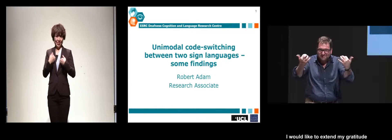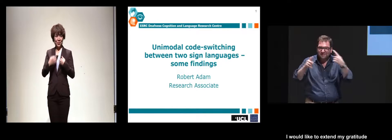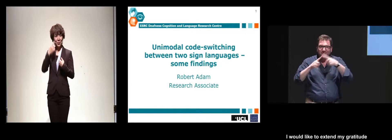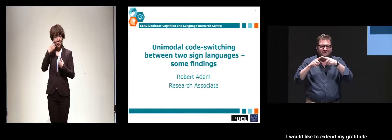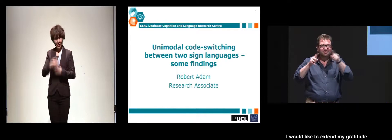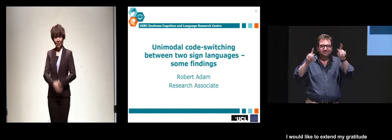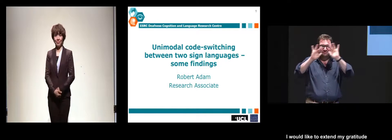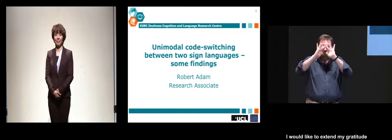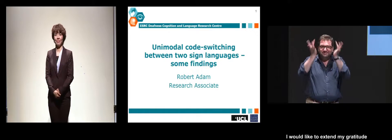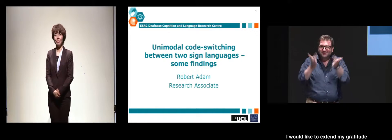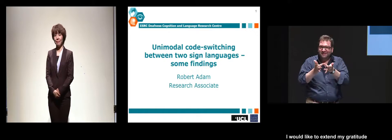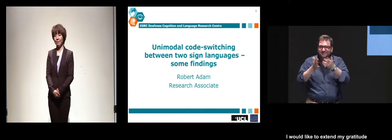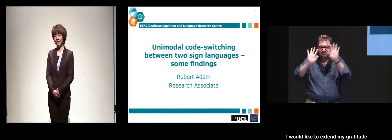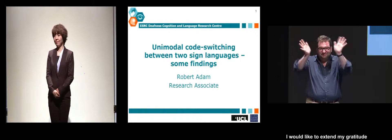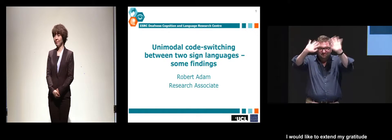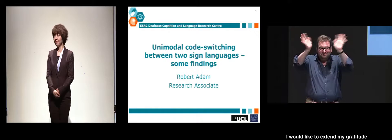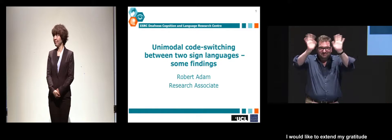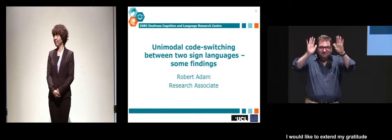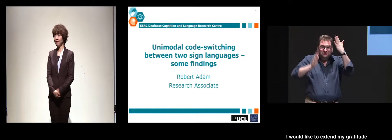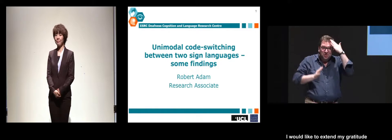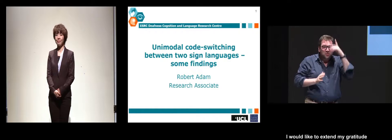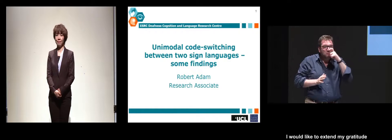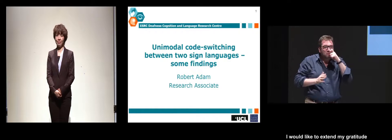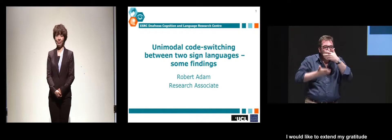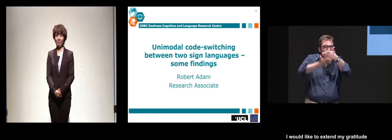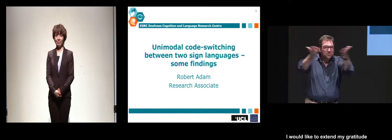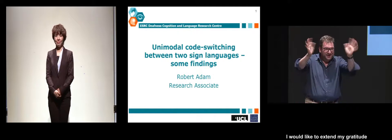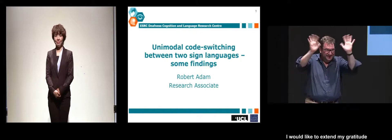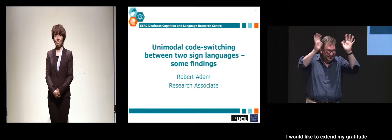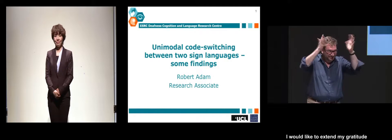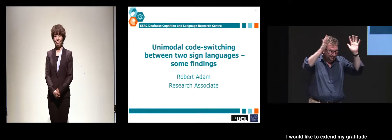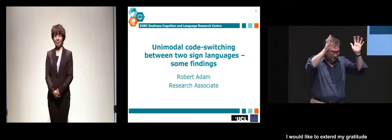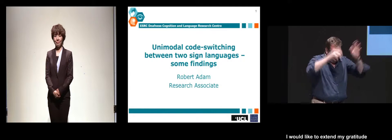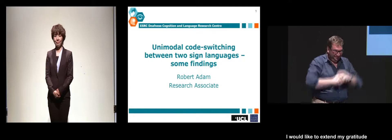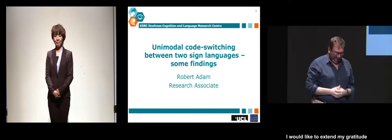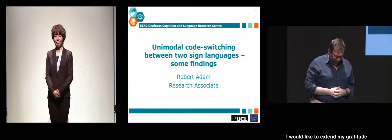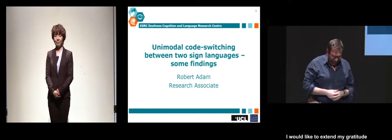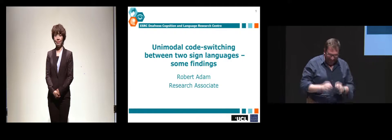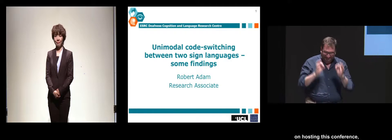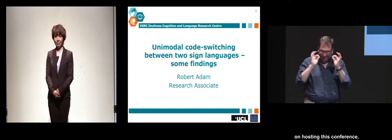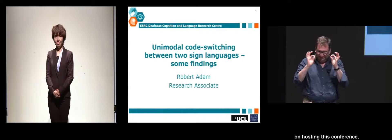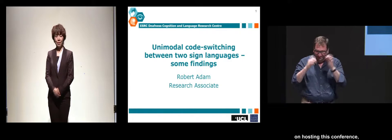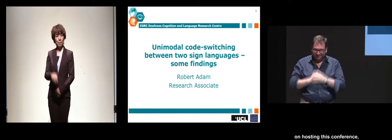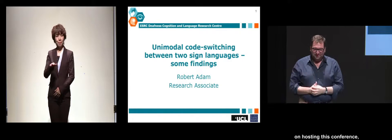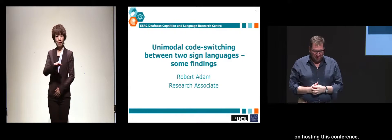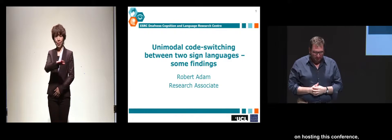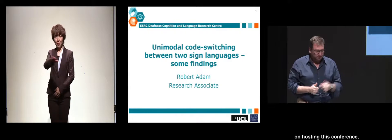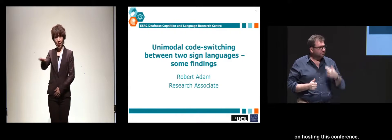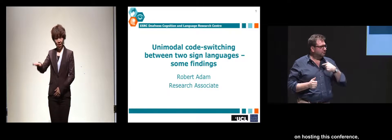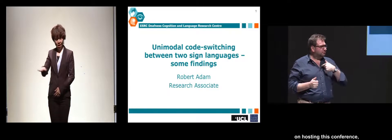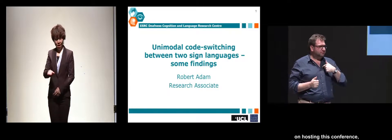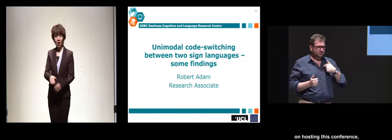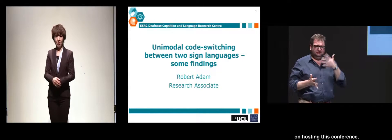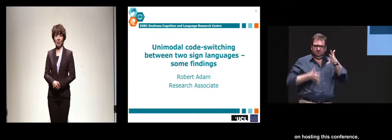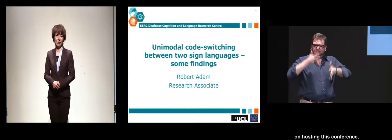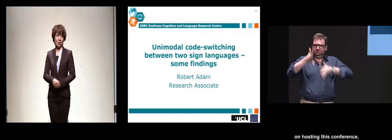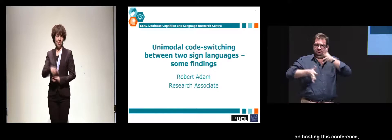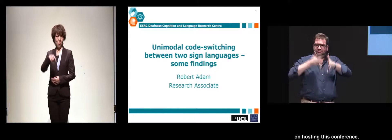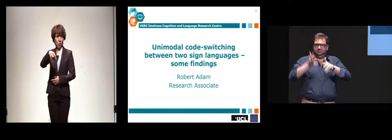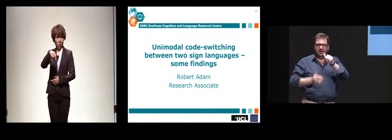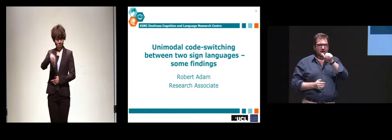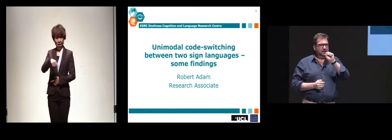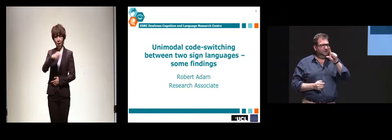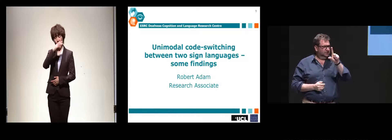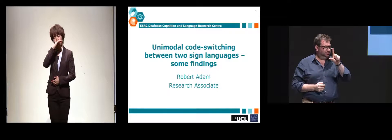I would like to extend my gratitude and congratulations to you on hosting this conference and say my hellos